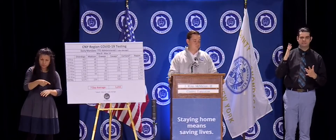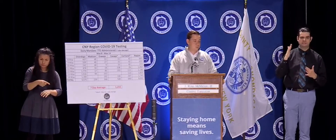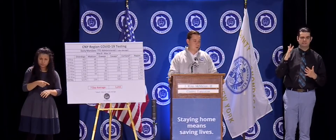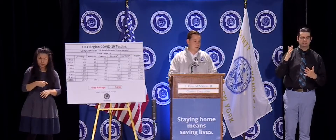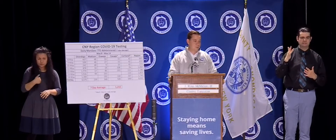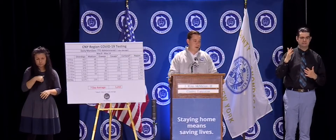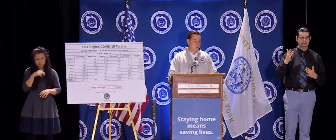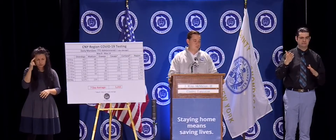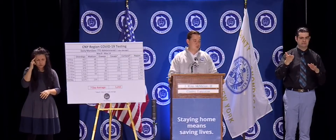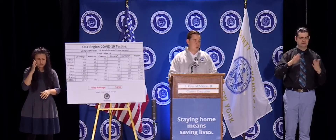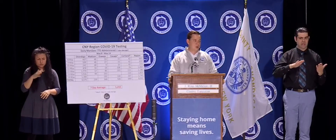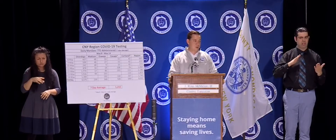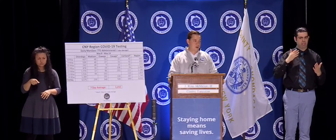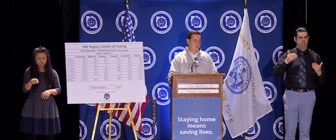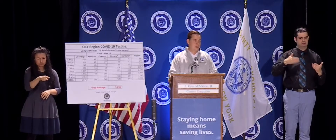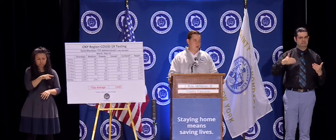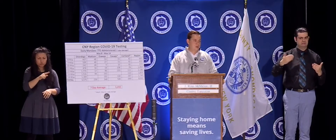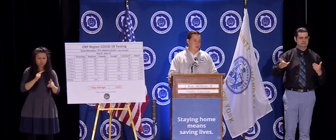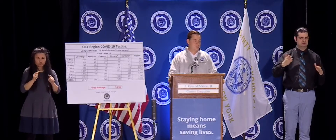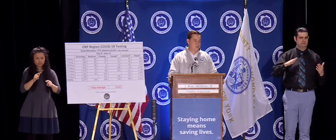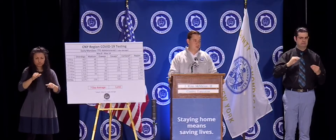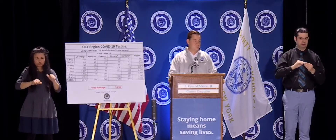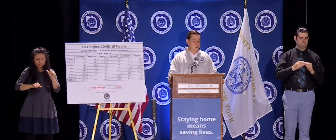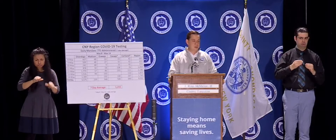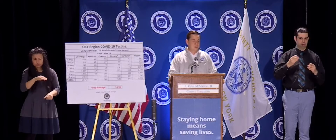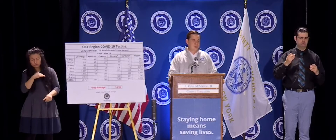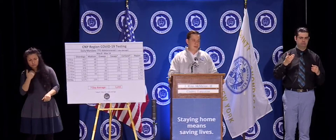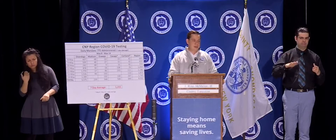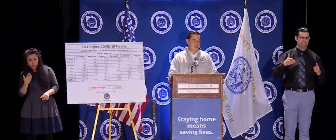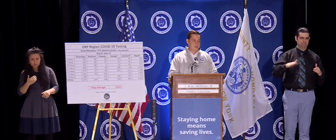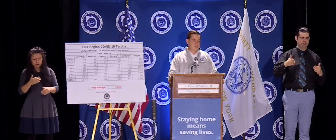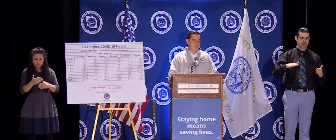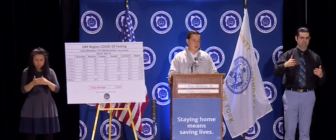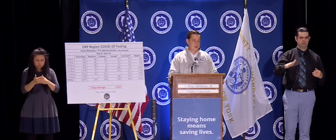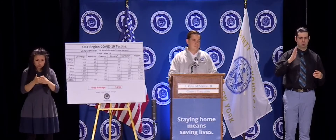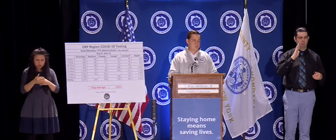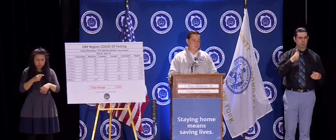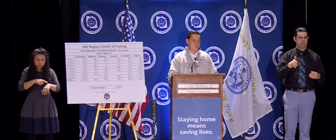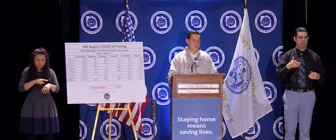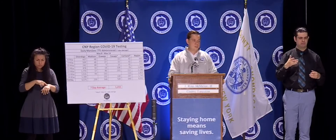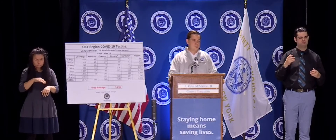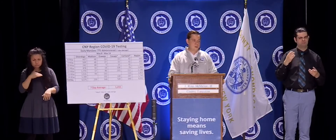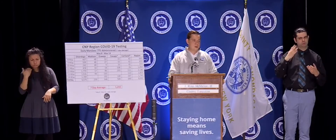life, many of them struggling with other medical conditions, and